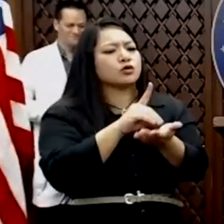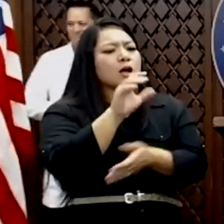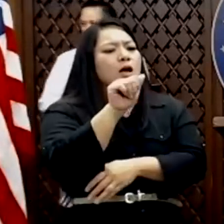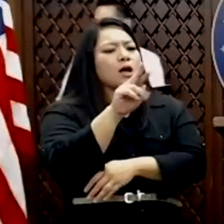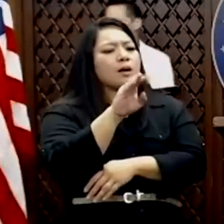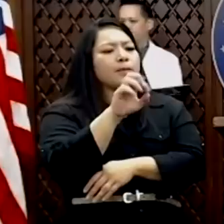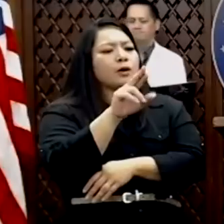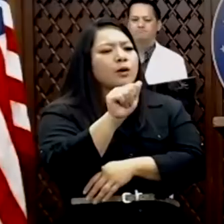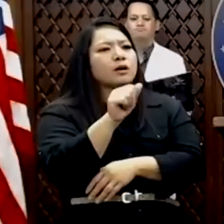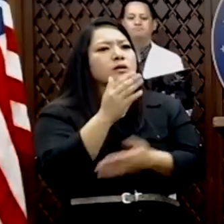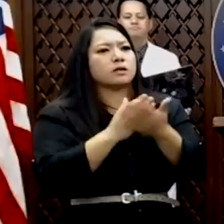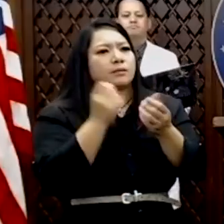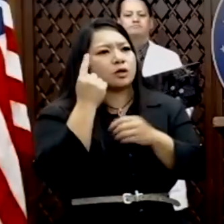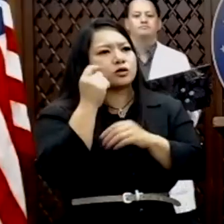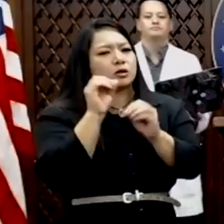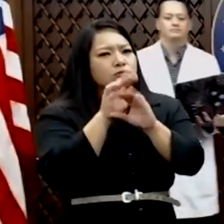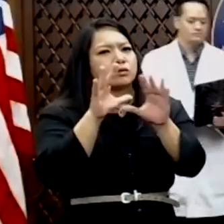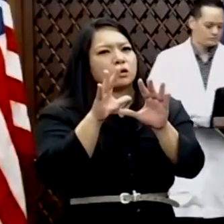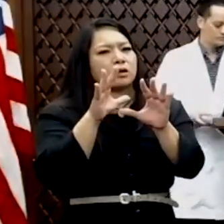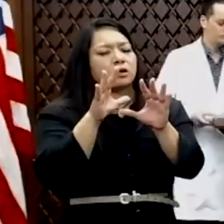clarity with reference to the death toll.